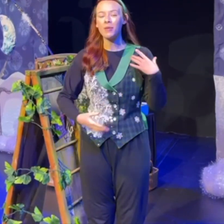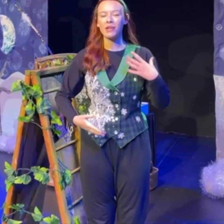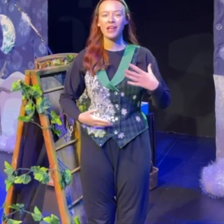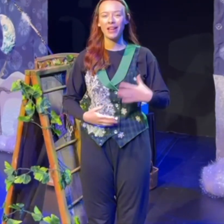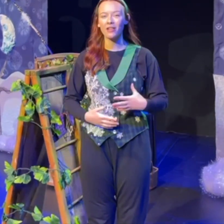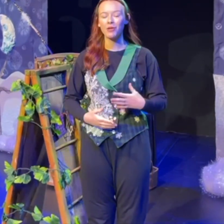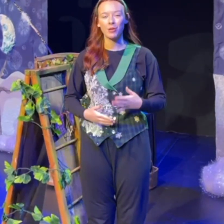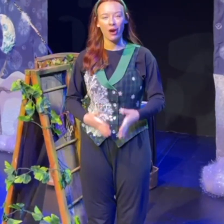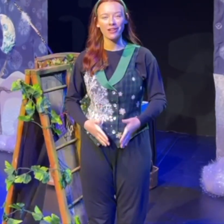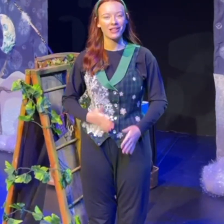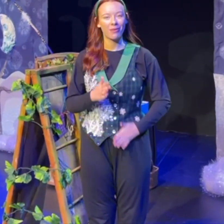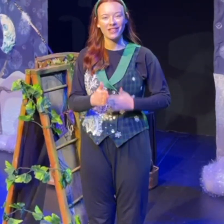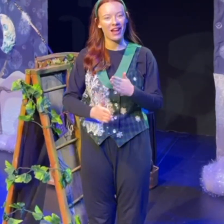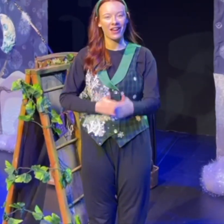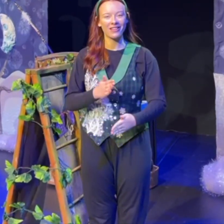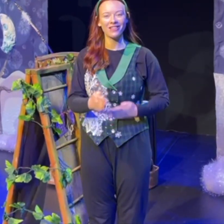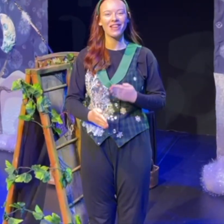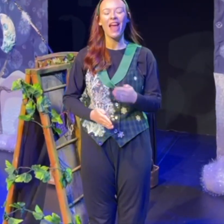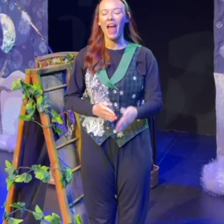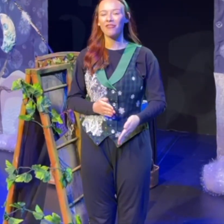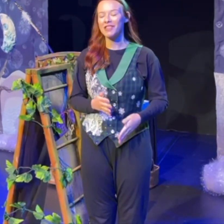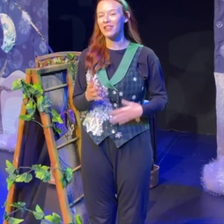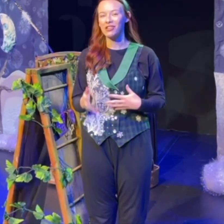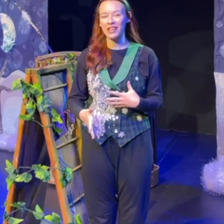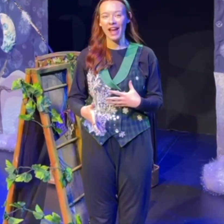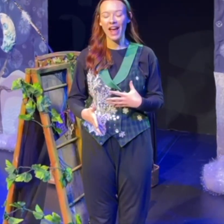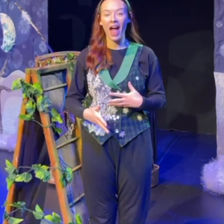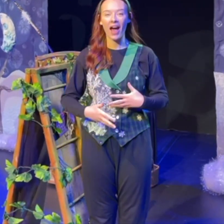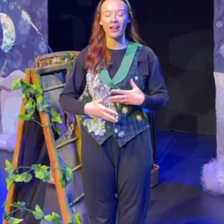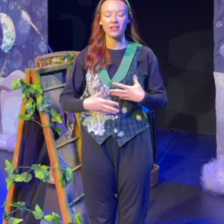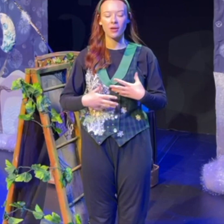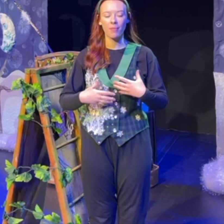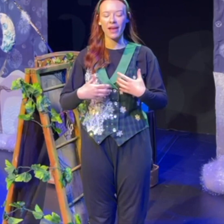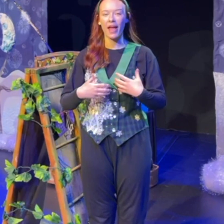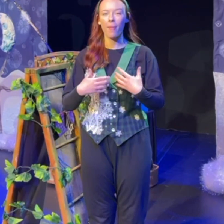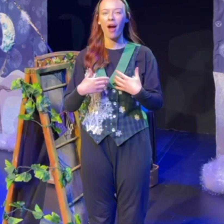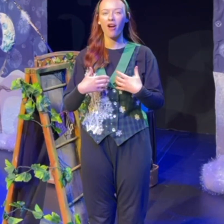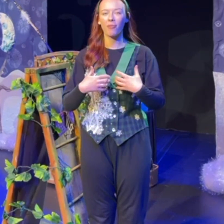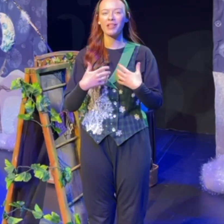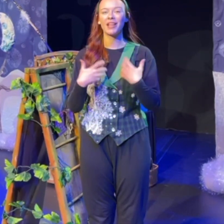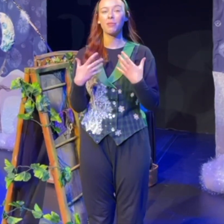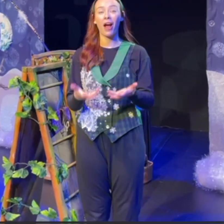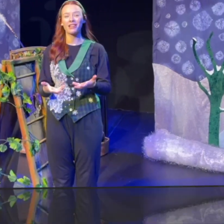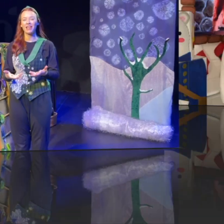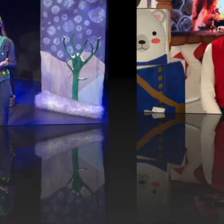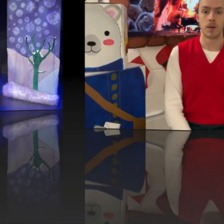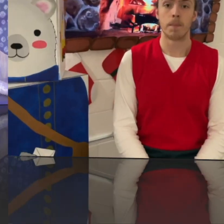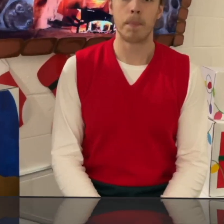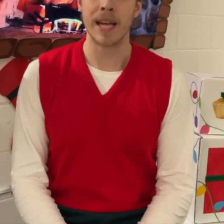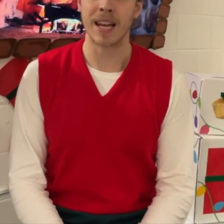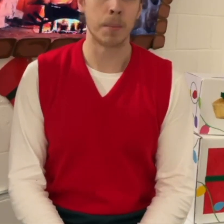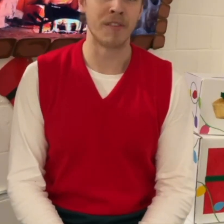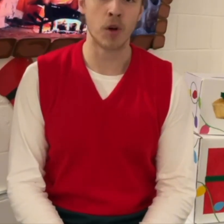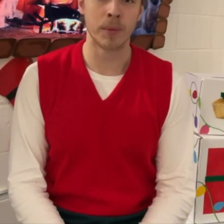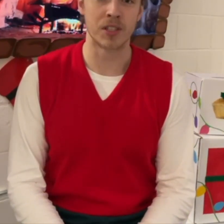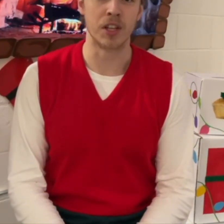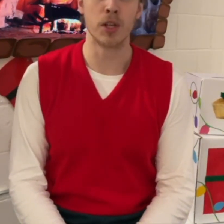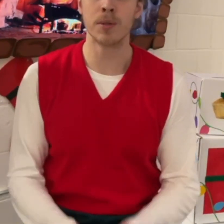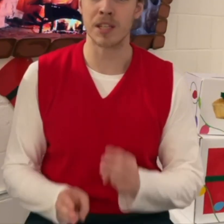it allows me to practice my signs every single day and make it a part of my daily practice. Being in a performance that uses